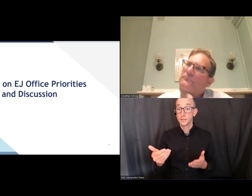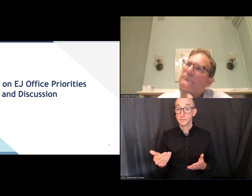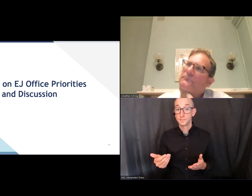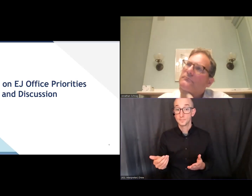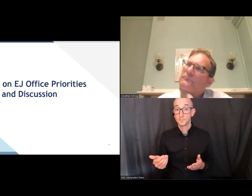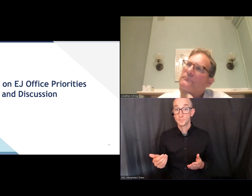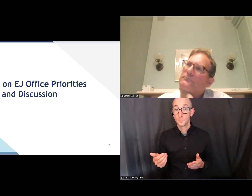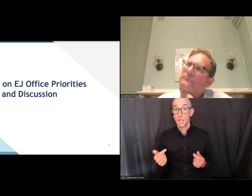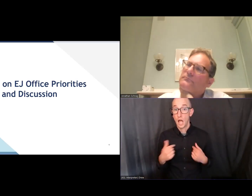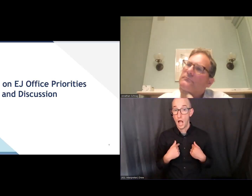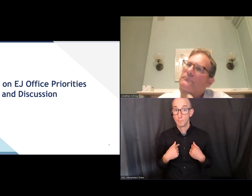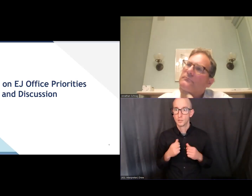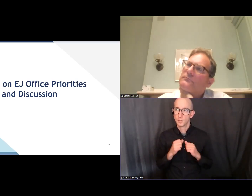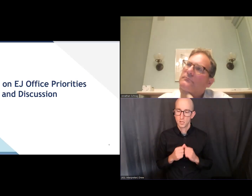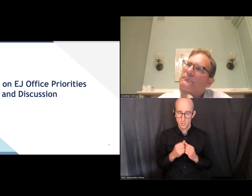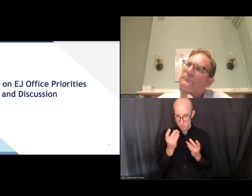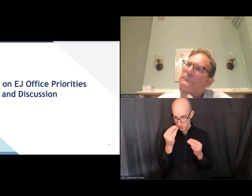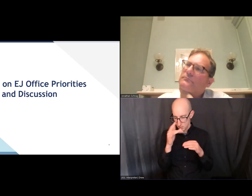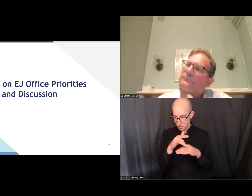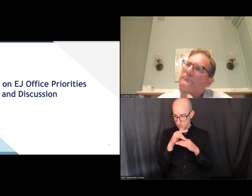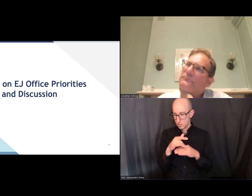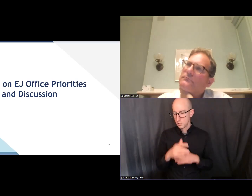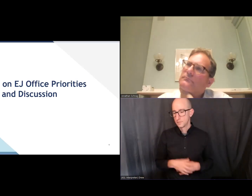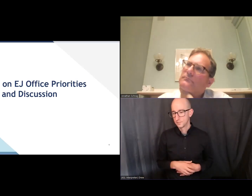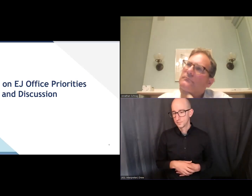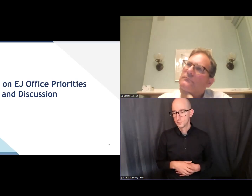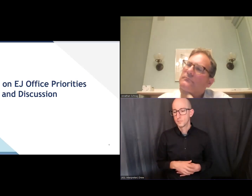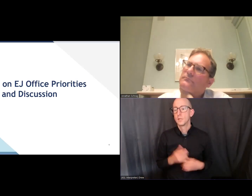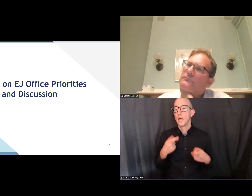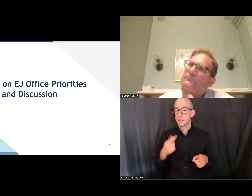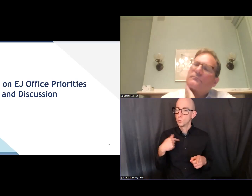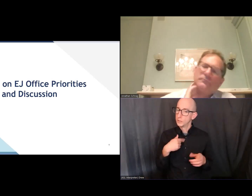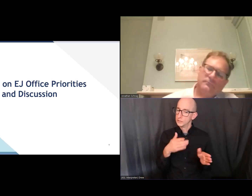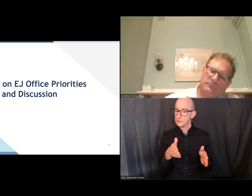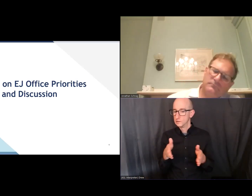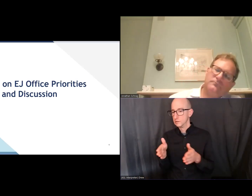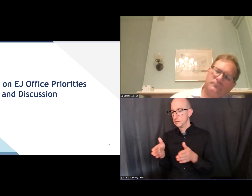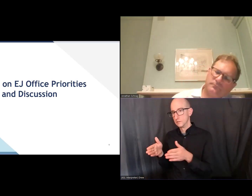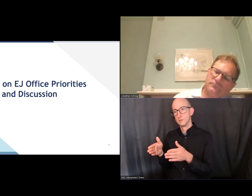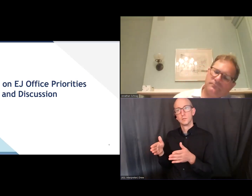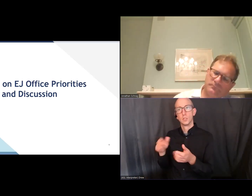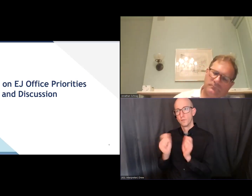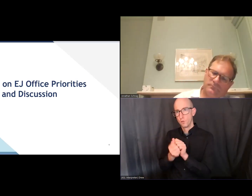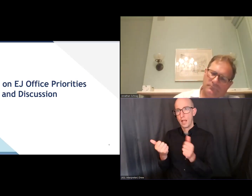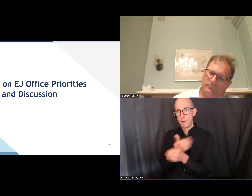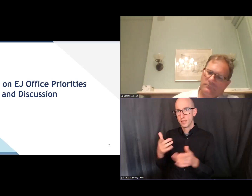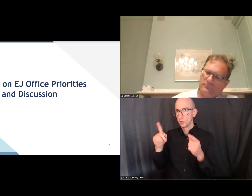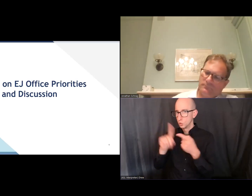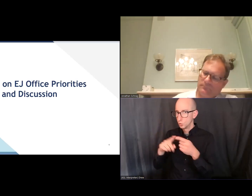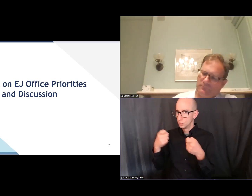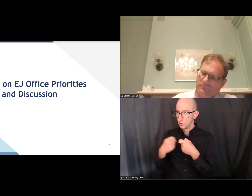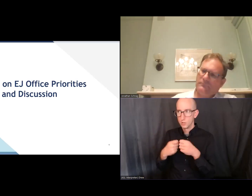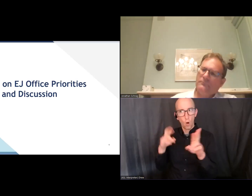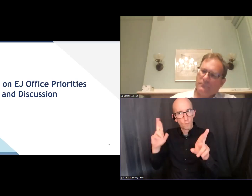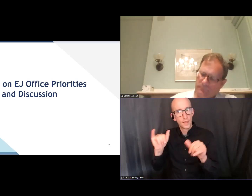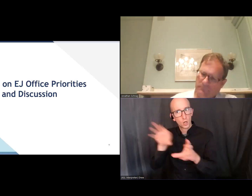I am constantly thinking about is, as we are shifting to electrifying everything, which I would hope would include our public